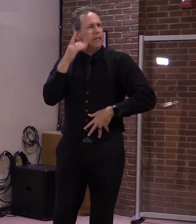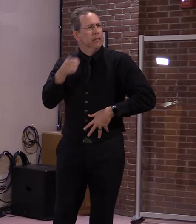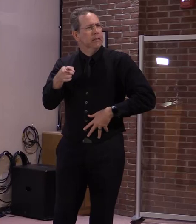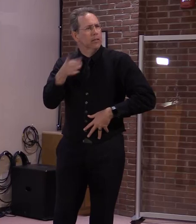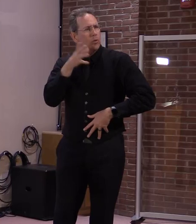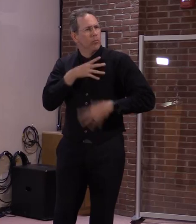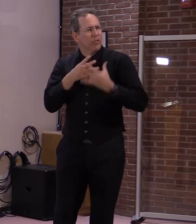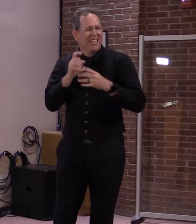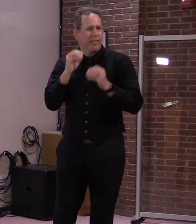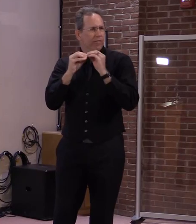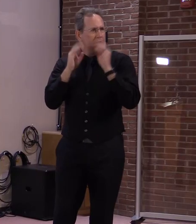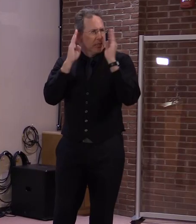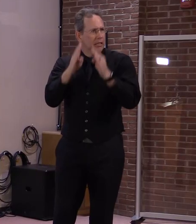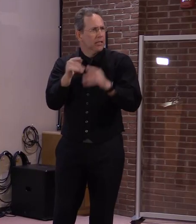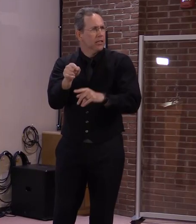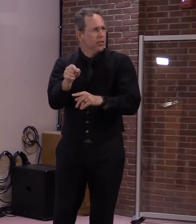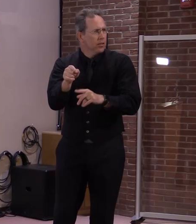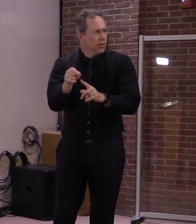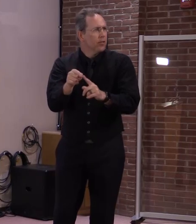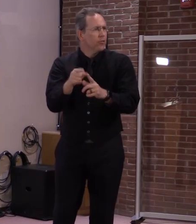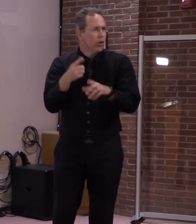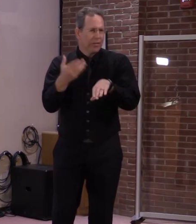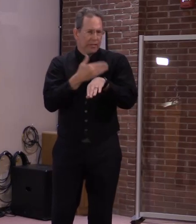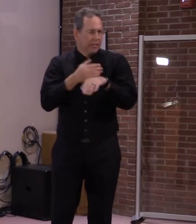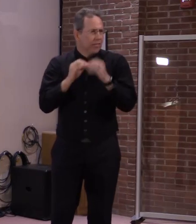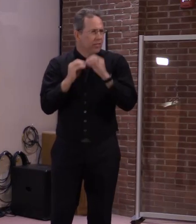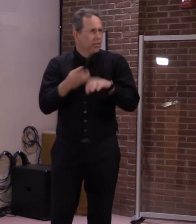the other facilities that we have across the state.